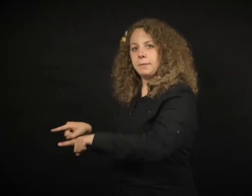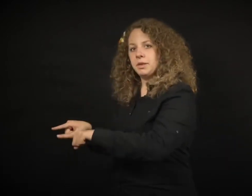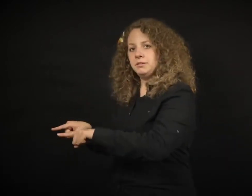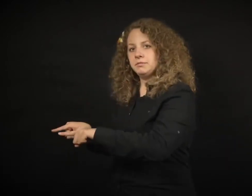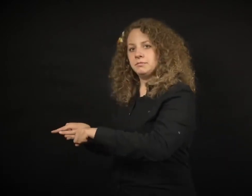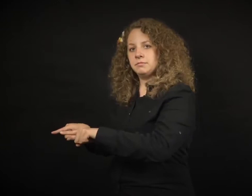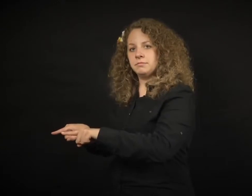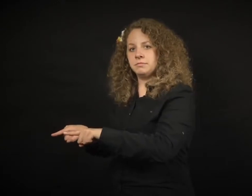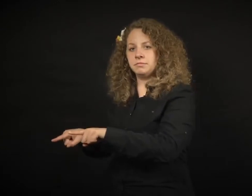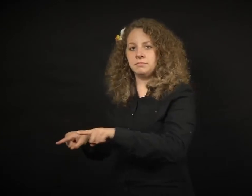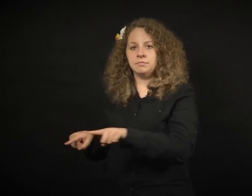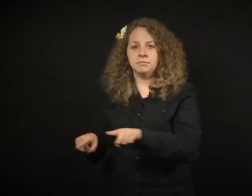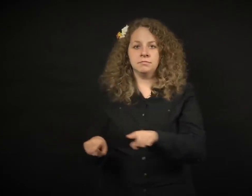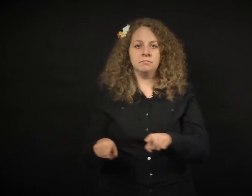happen.